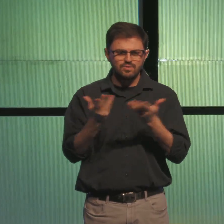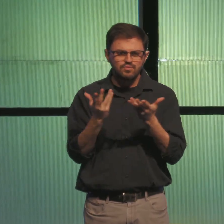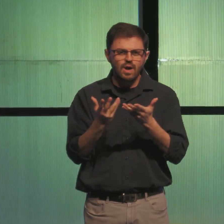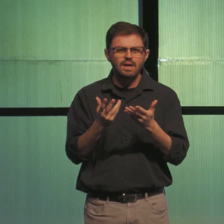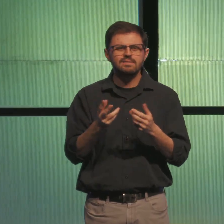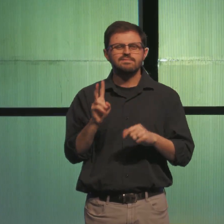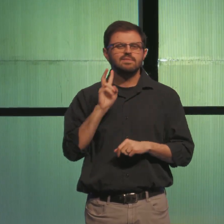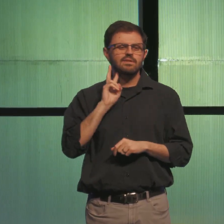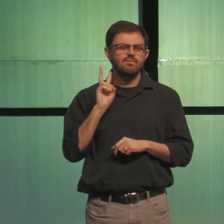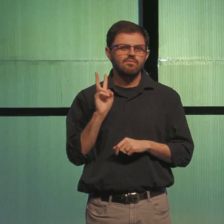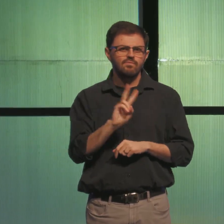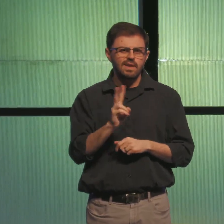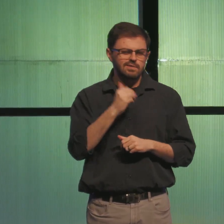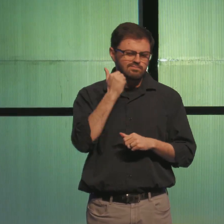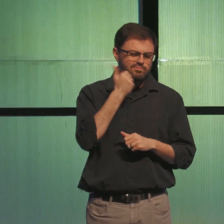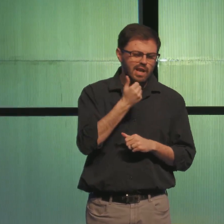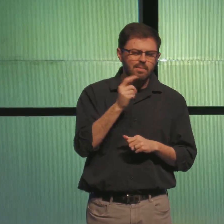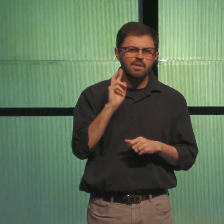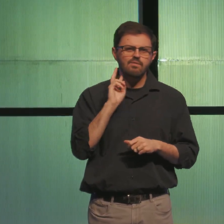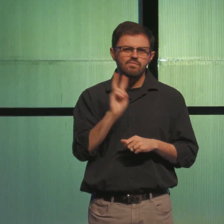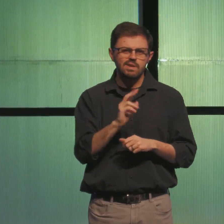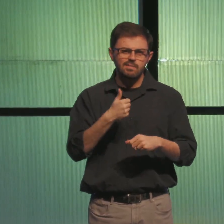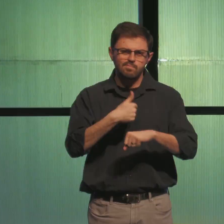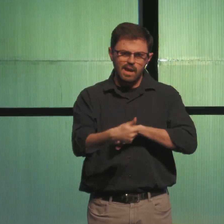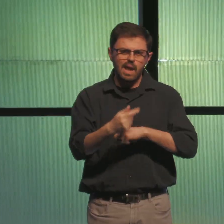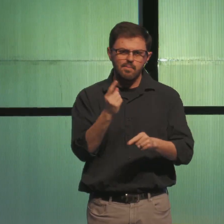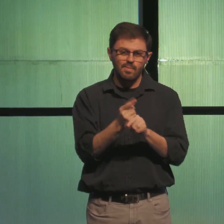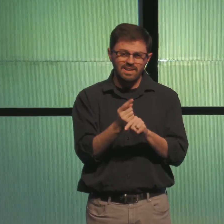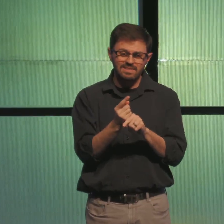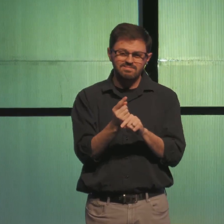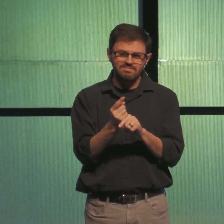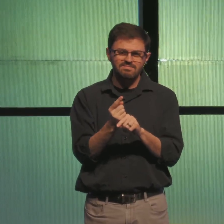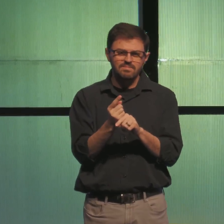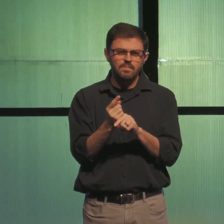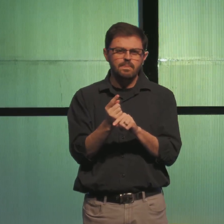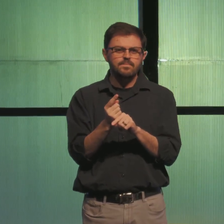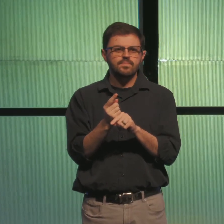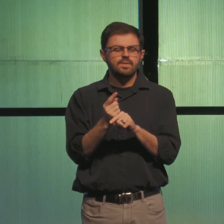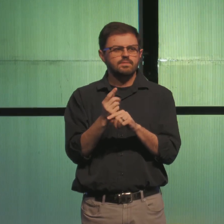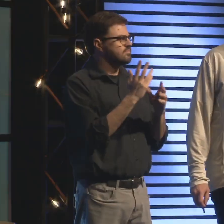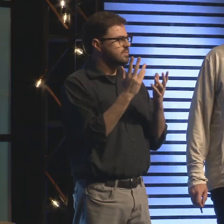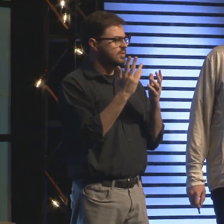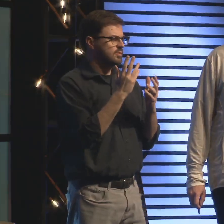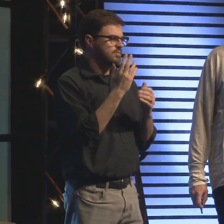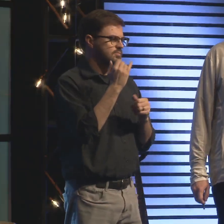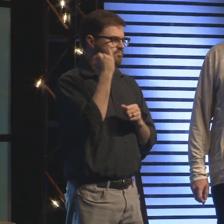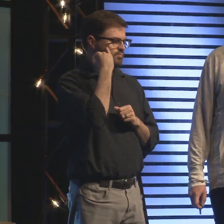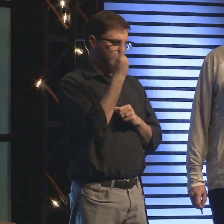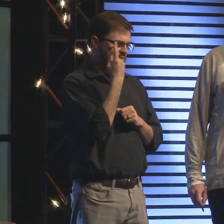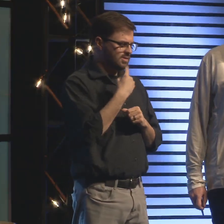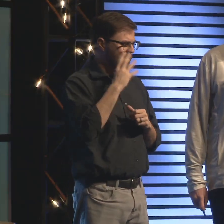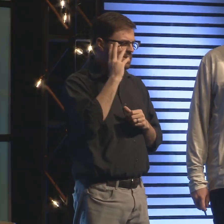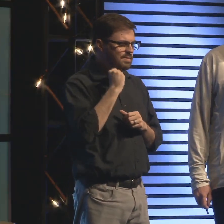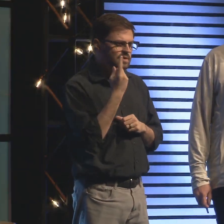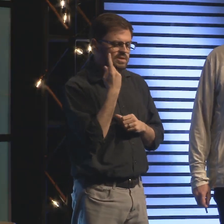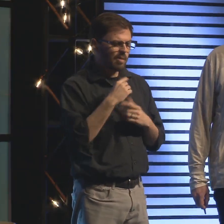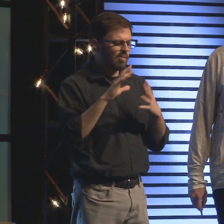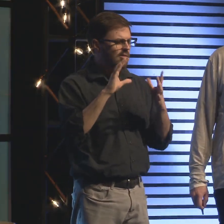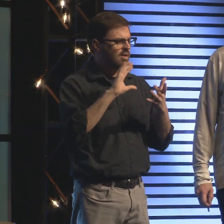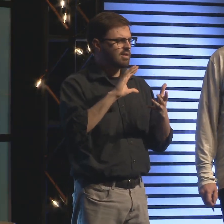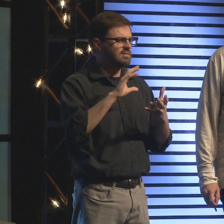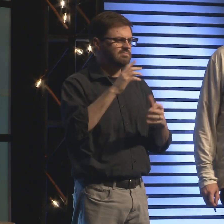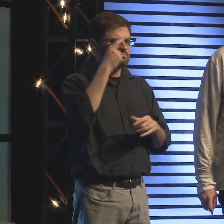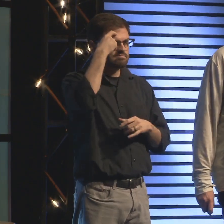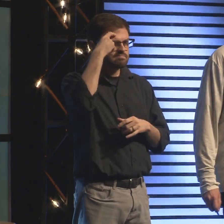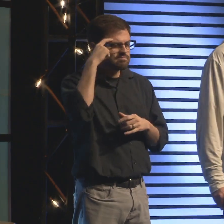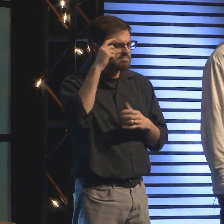is victim shaming, victim blaming. Someone goes through something really painful, injurious,